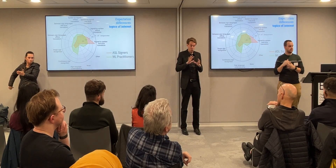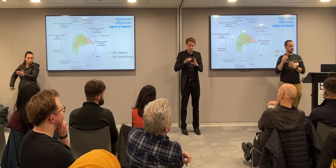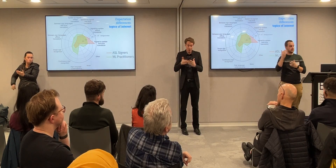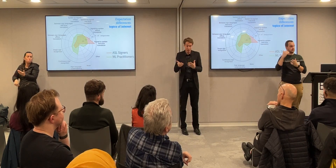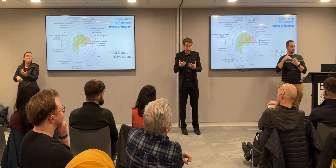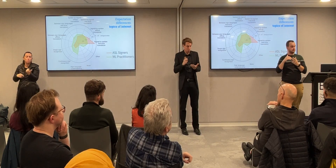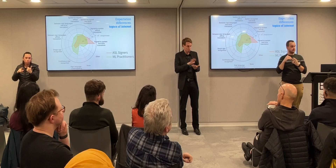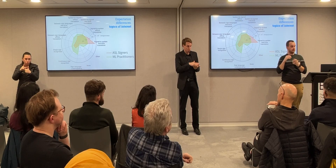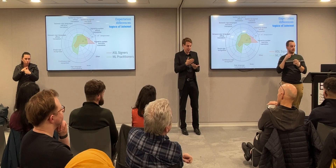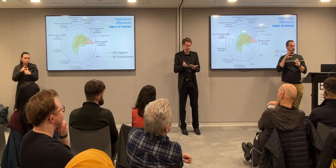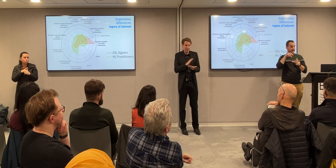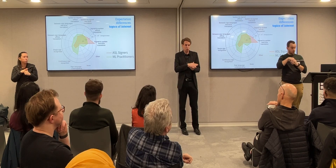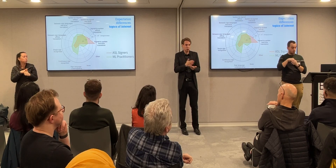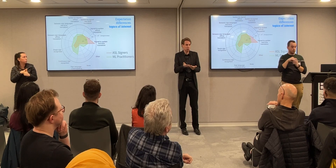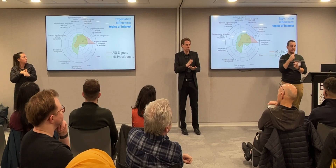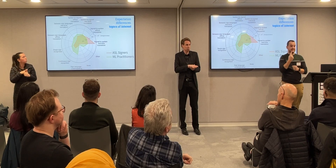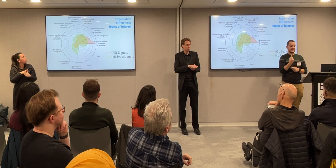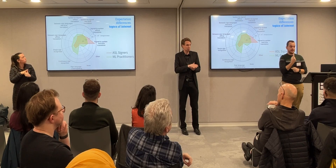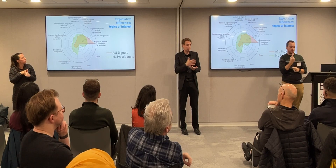of interest.